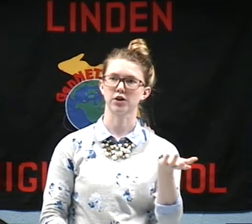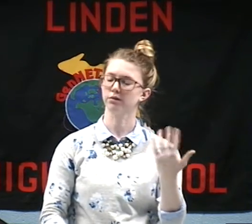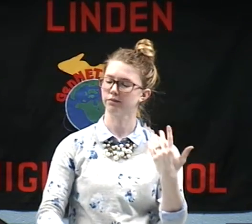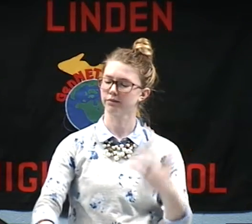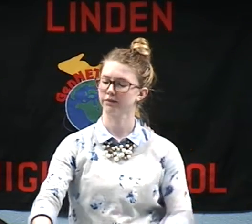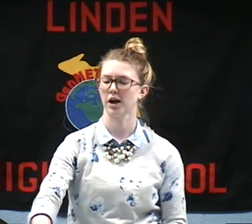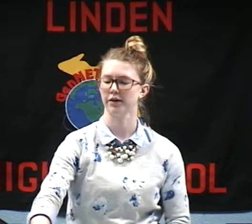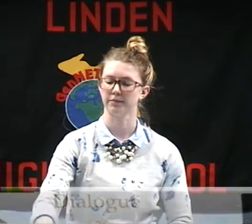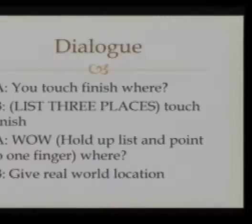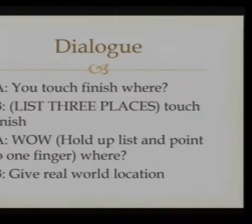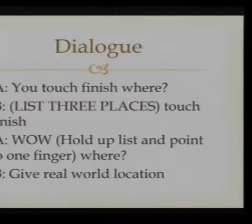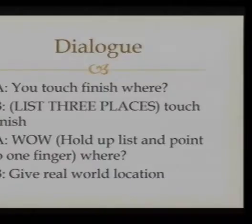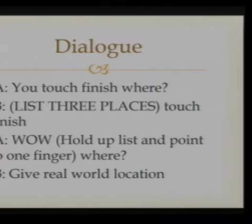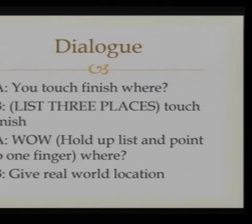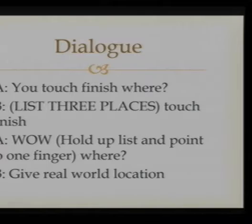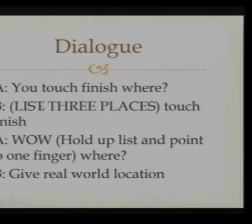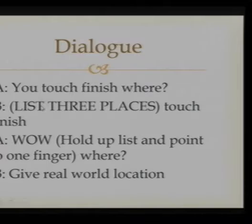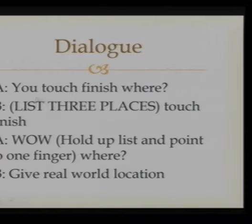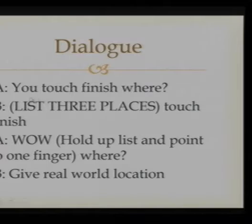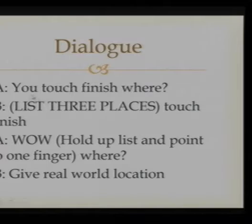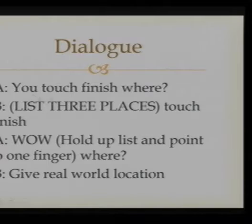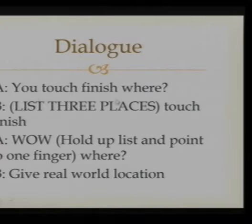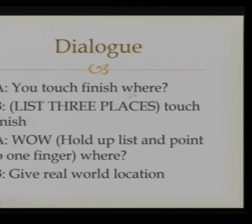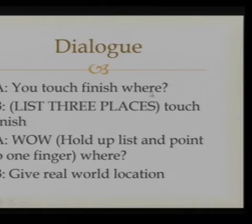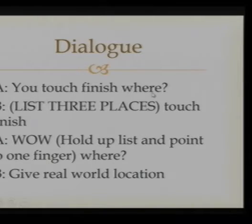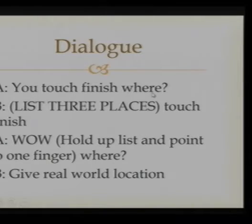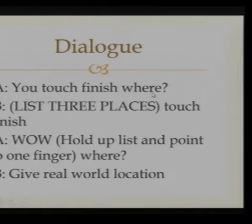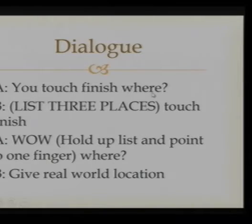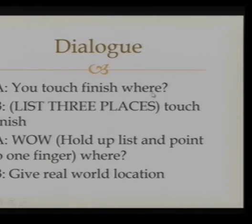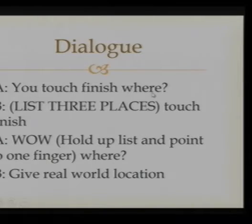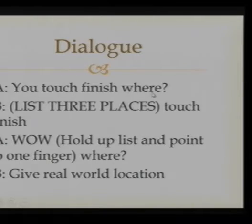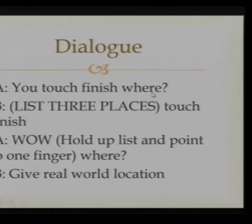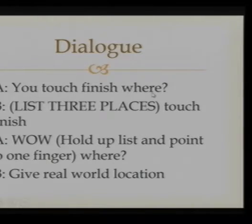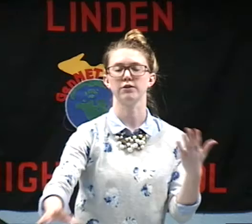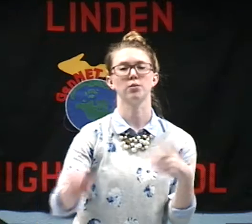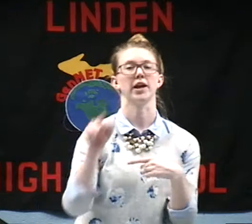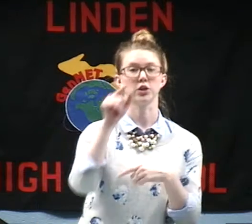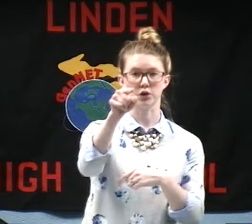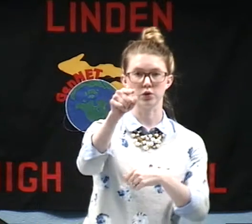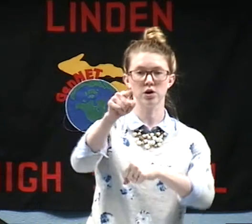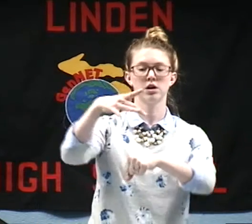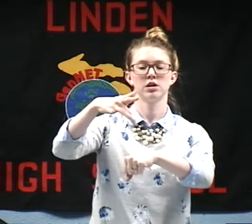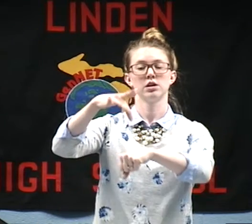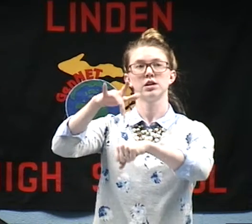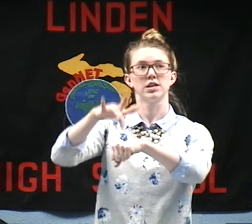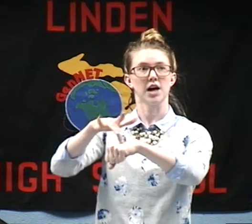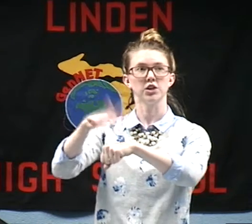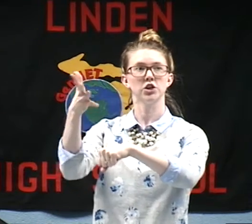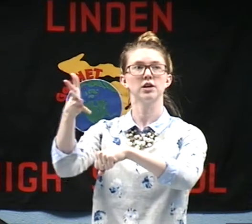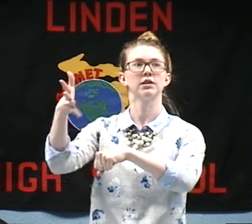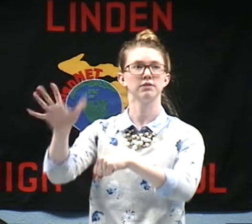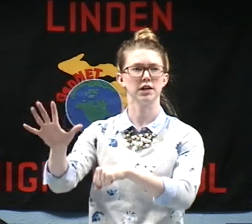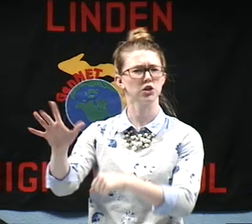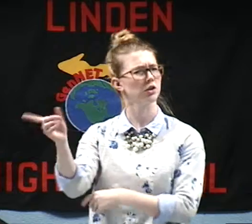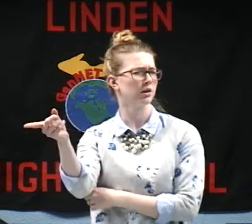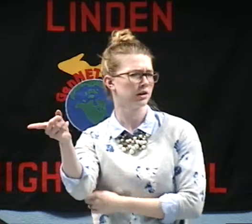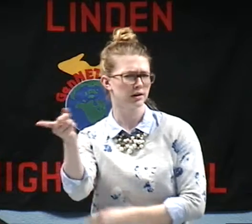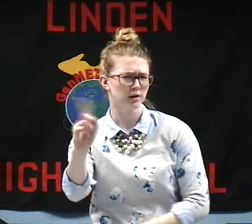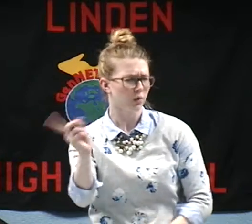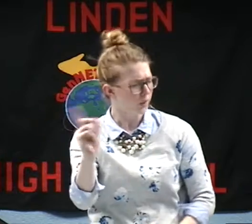so. All right. All right, so this dialogue. You touch, finish, where? So where have you been? You touch, finish,